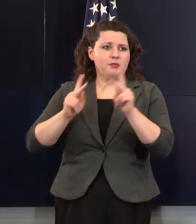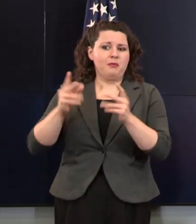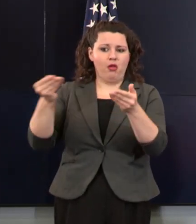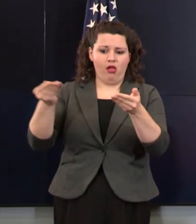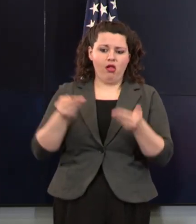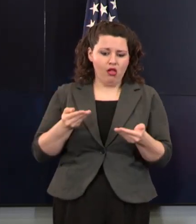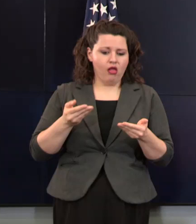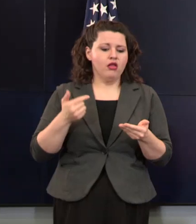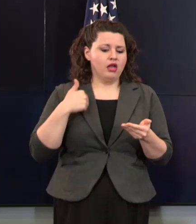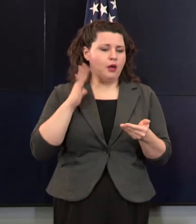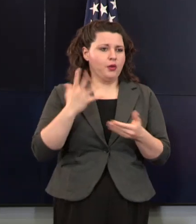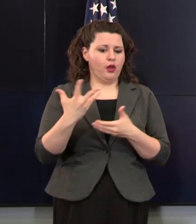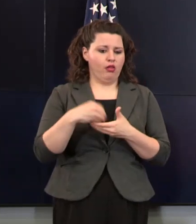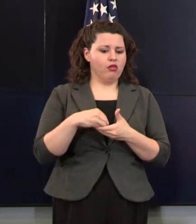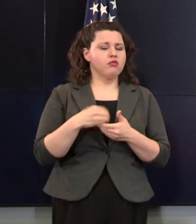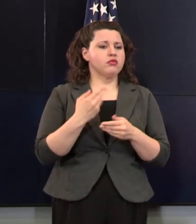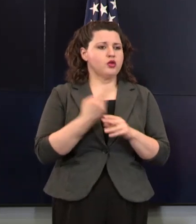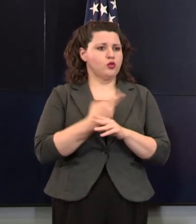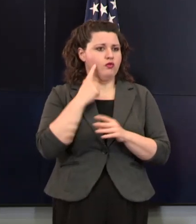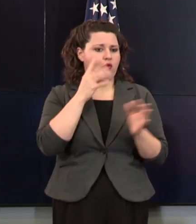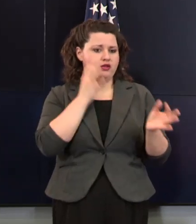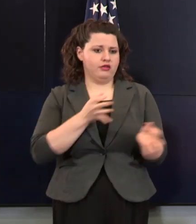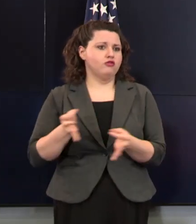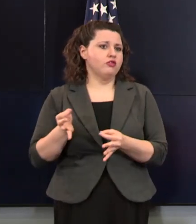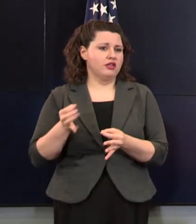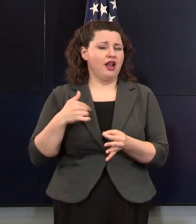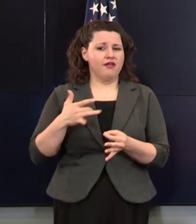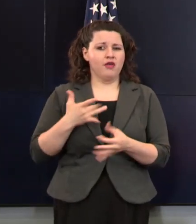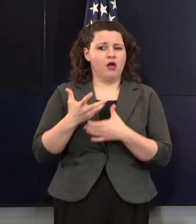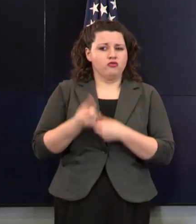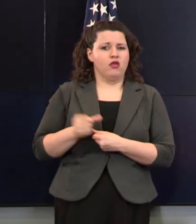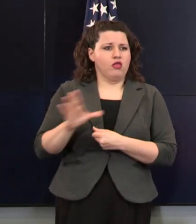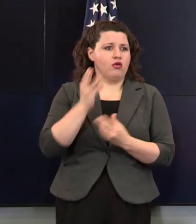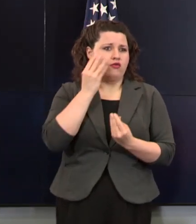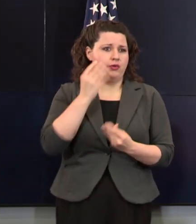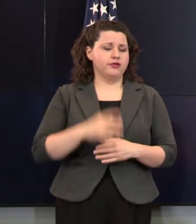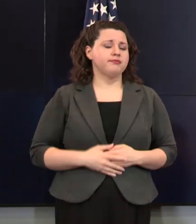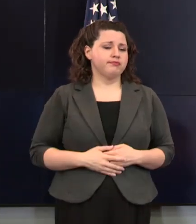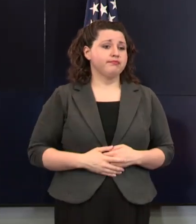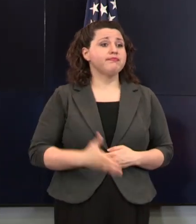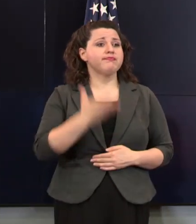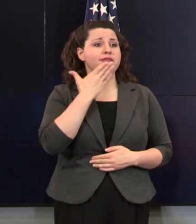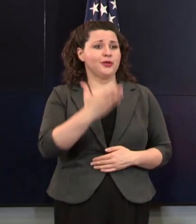that I feel very confident in the information that they're providing me. So thank you.